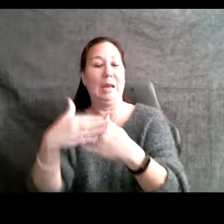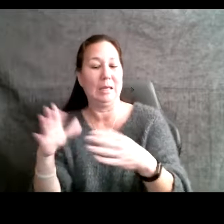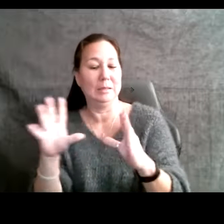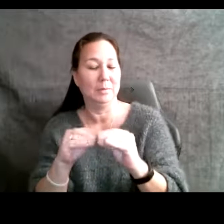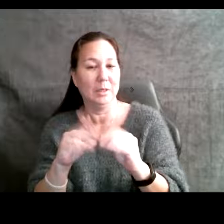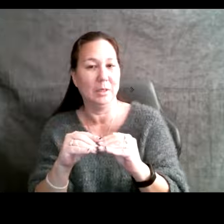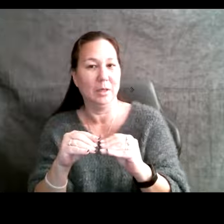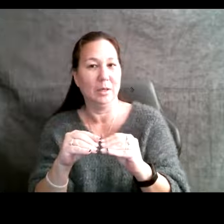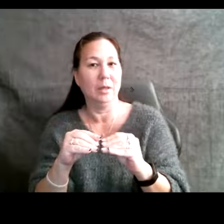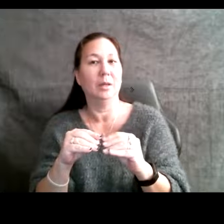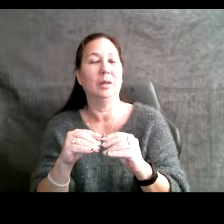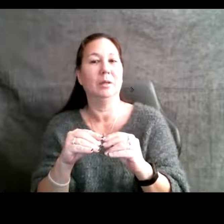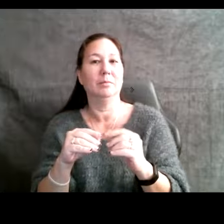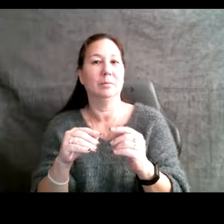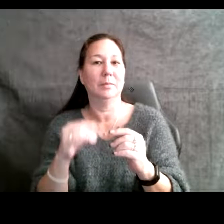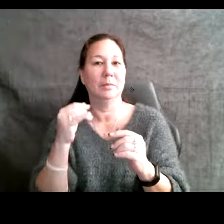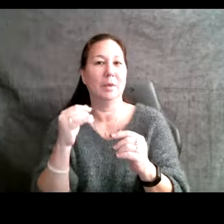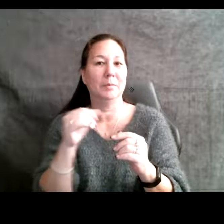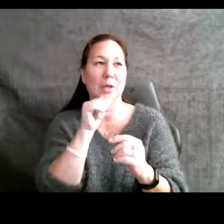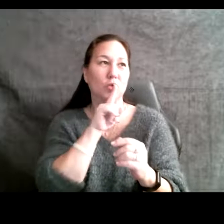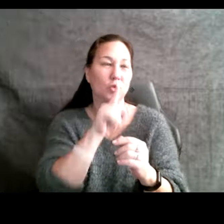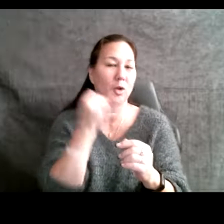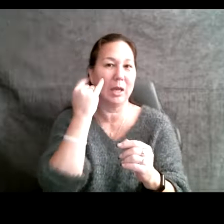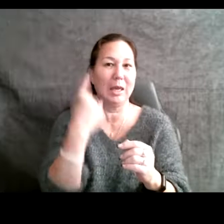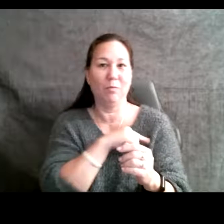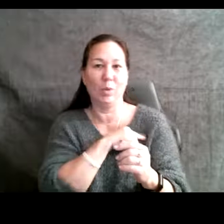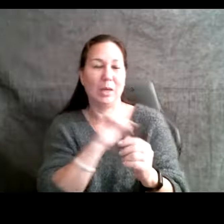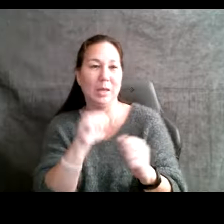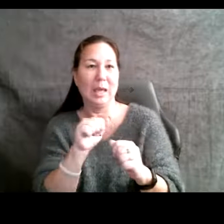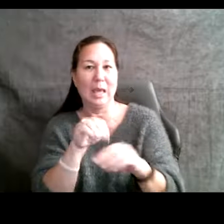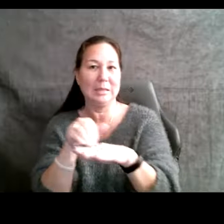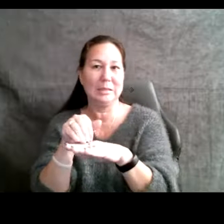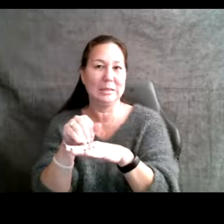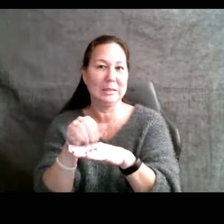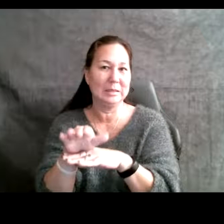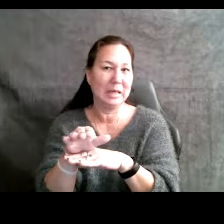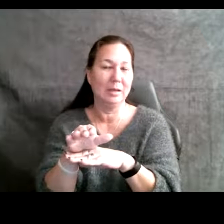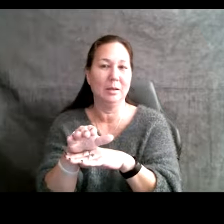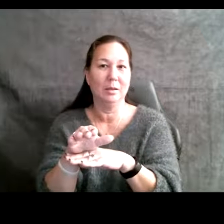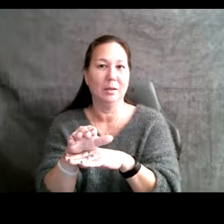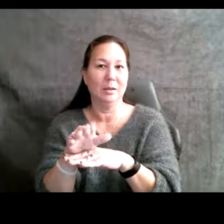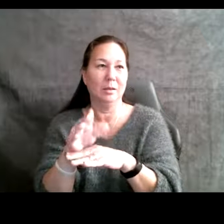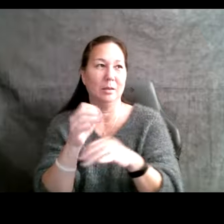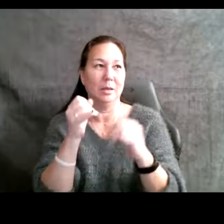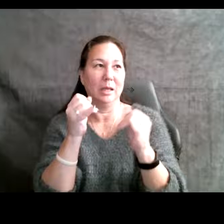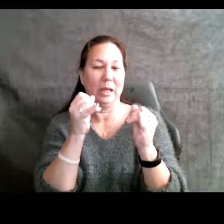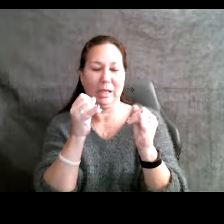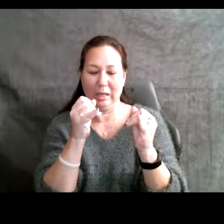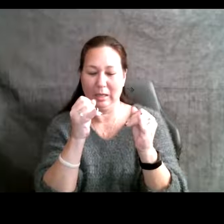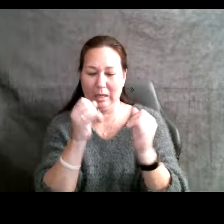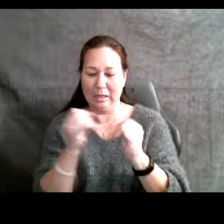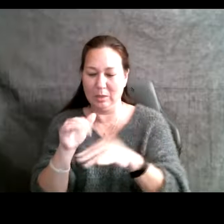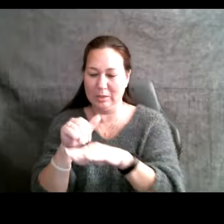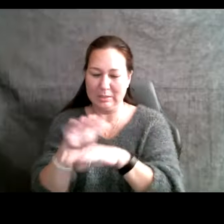not quite sure. Do we kind of collectively send them to individually to Valerie,